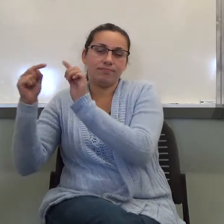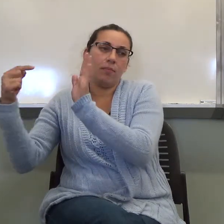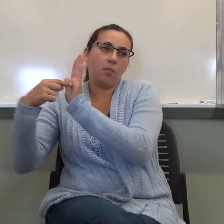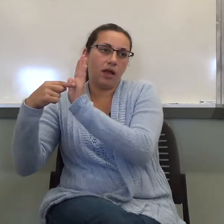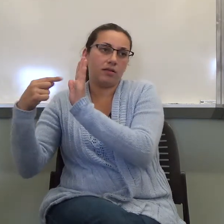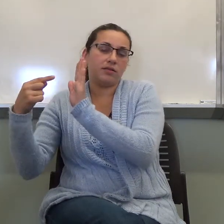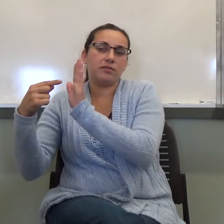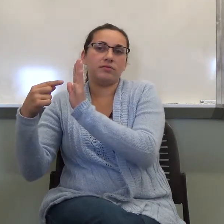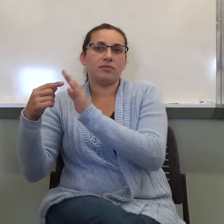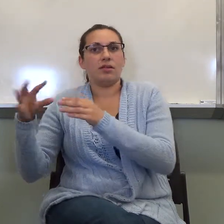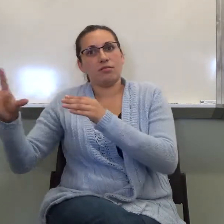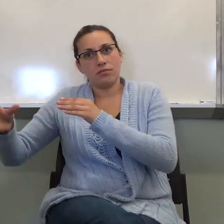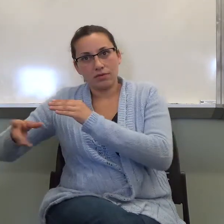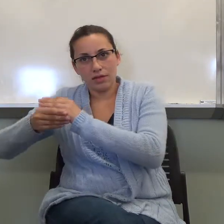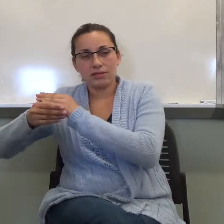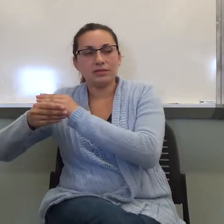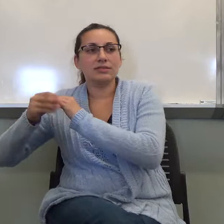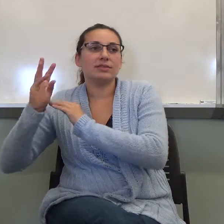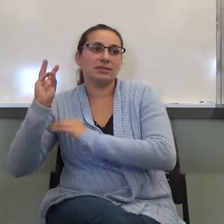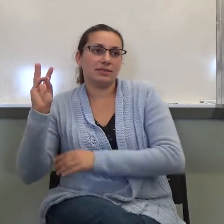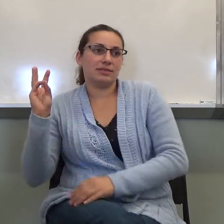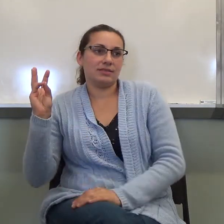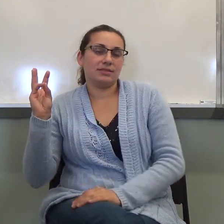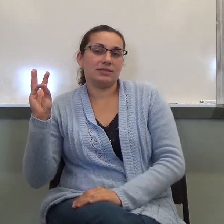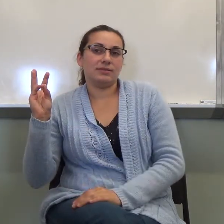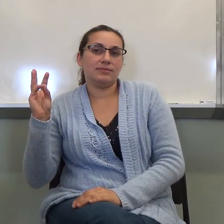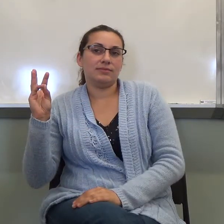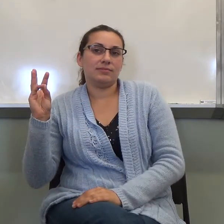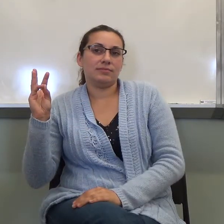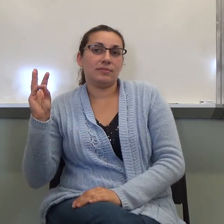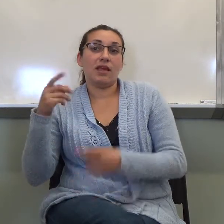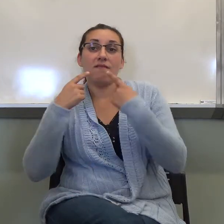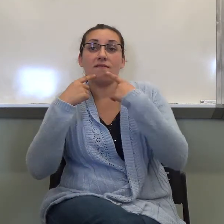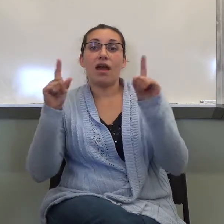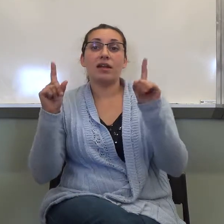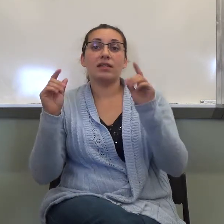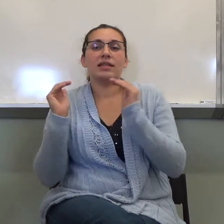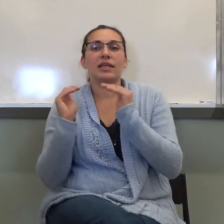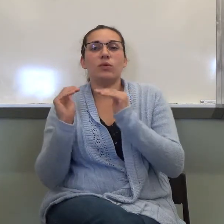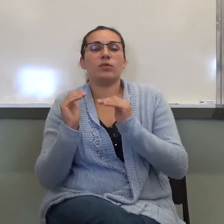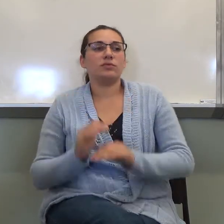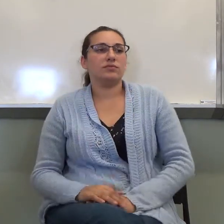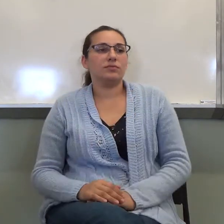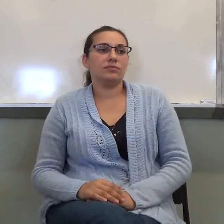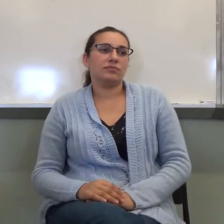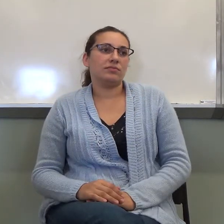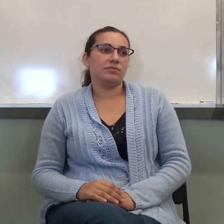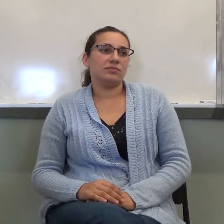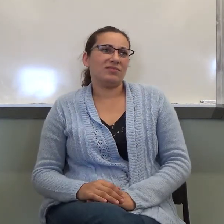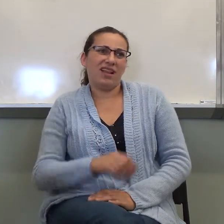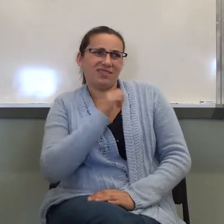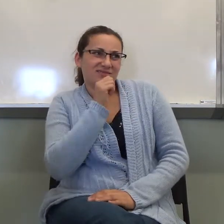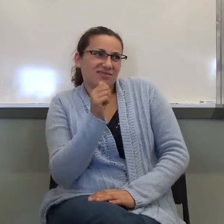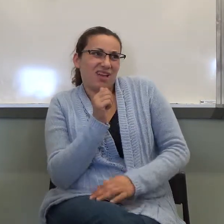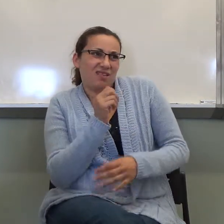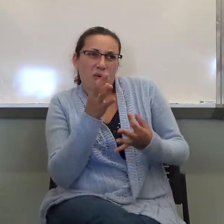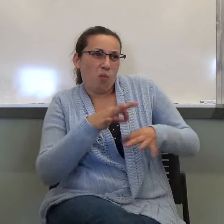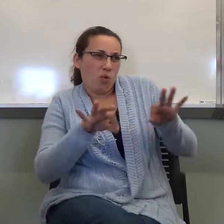plus 6, and then finally equals. That's almost not worth doing. I mean,